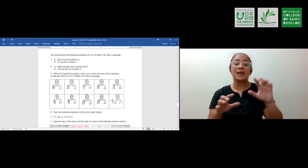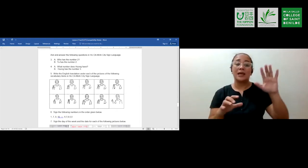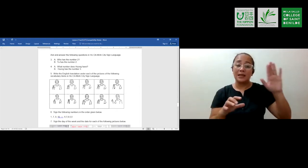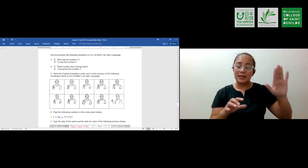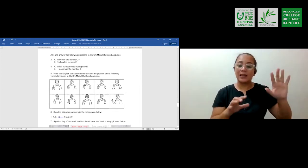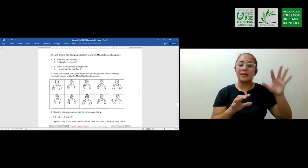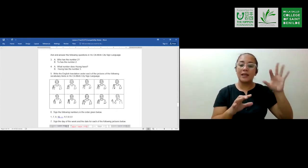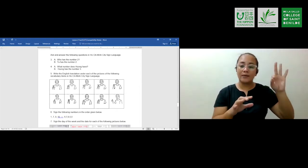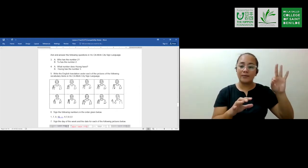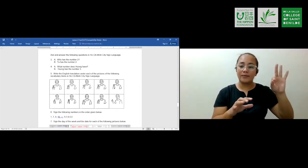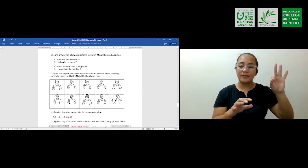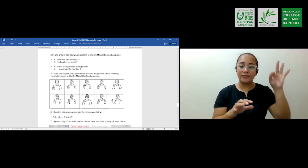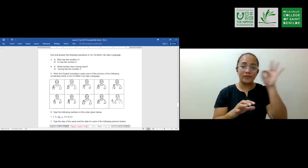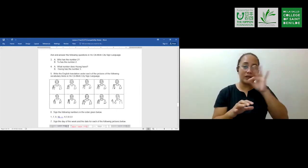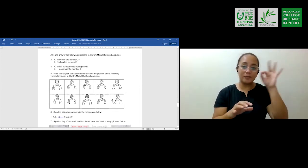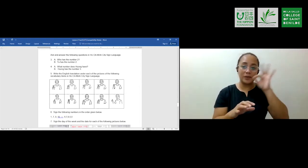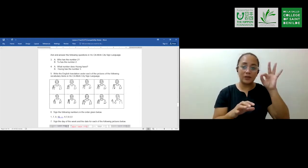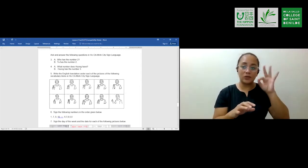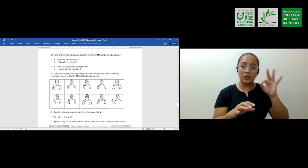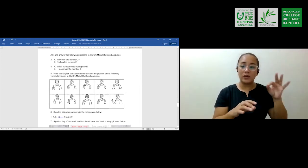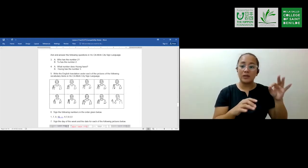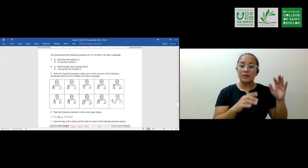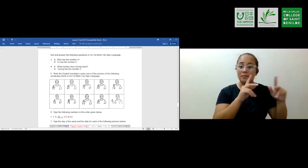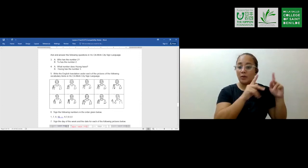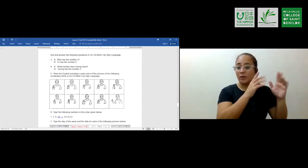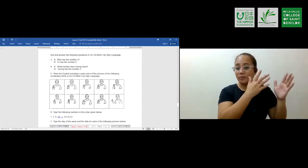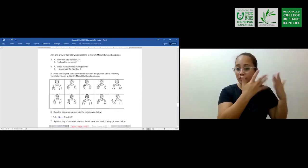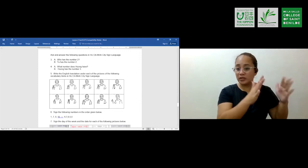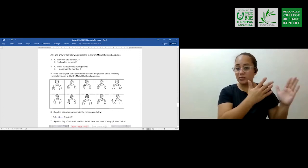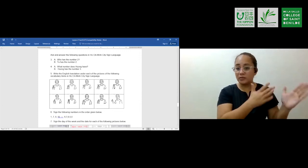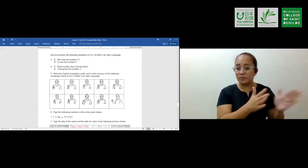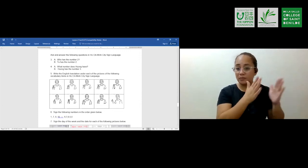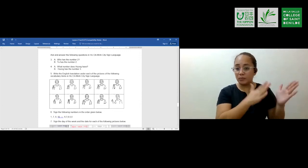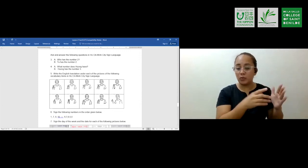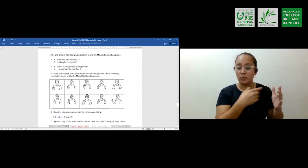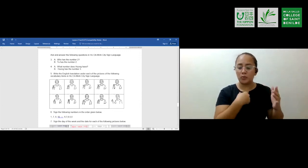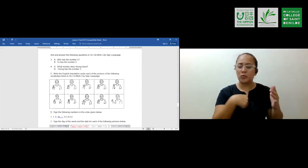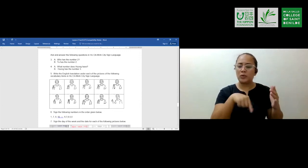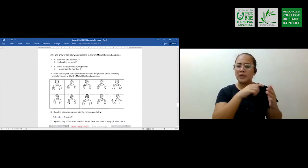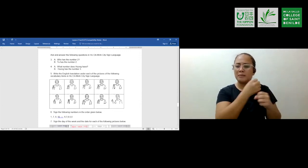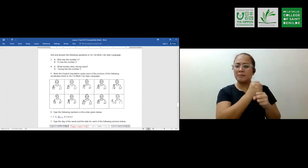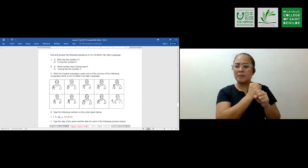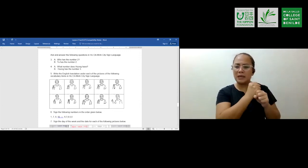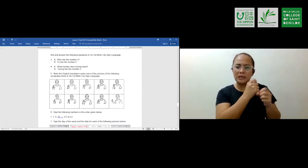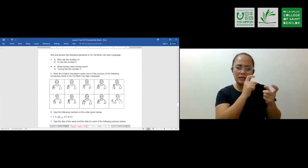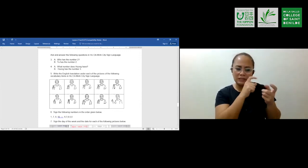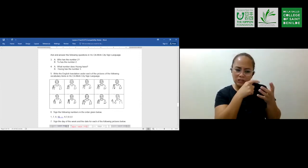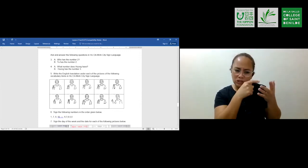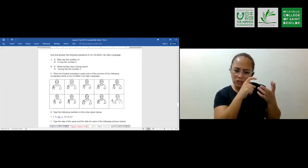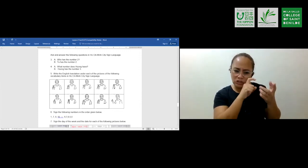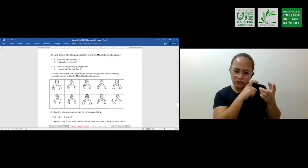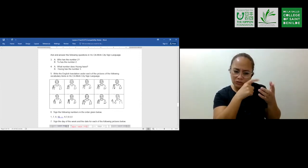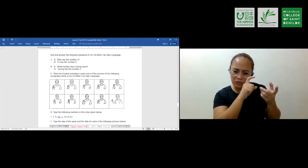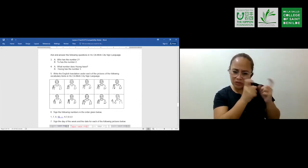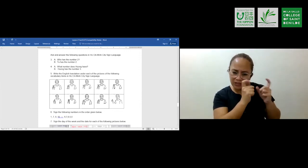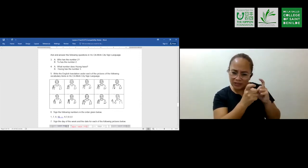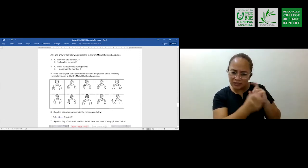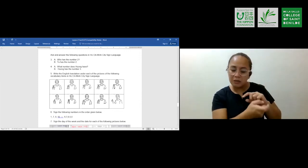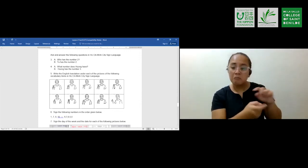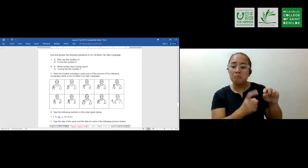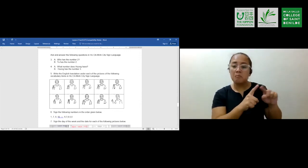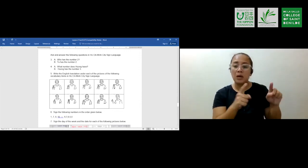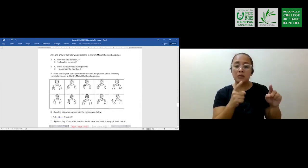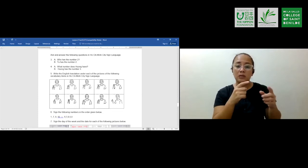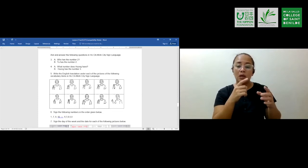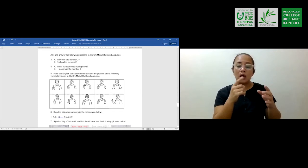Filipino version that people have prepared. We've made some corrections, but I want to make sure that you all agree that